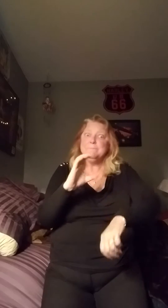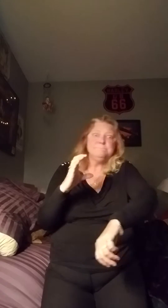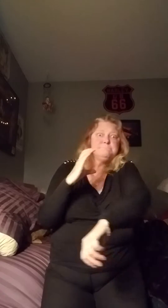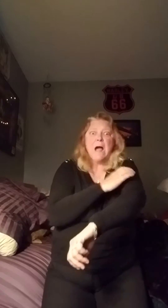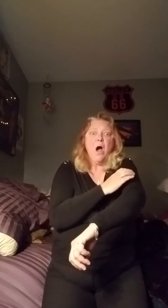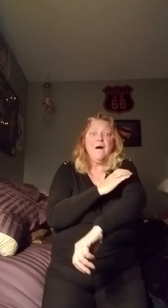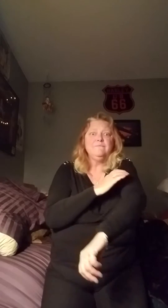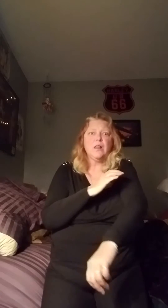it's